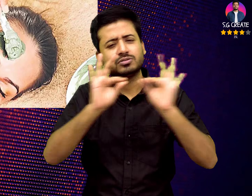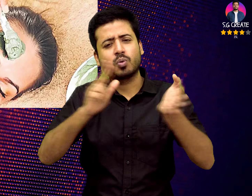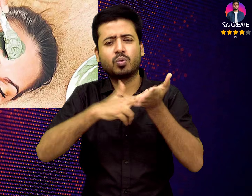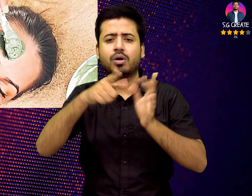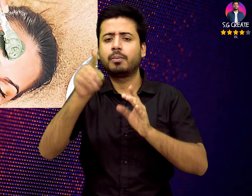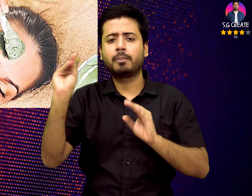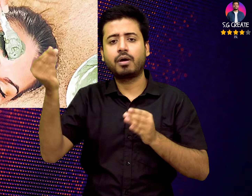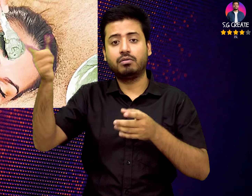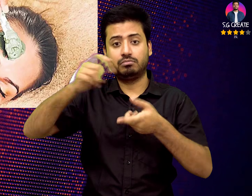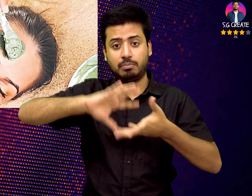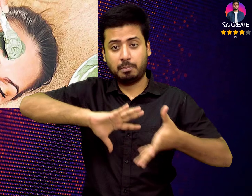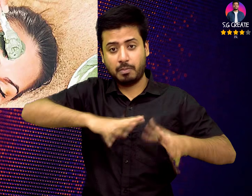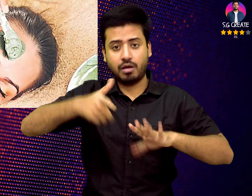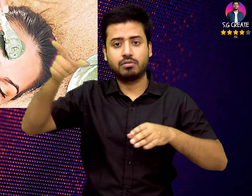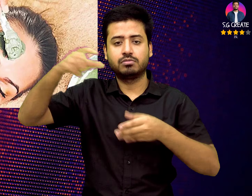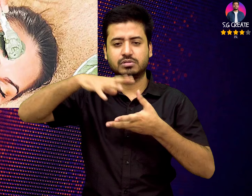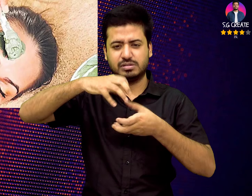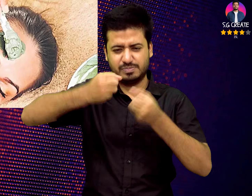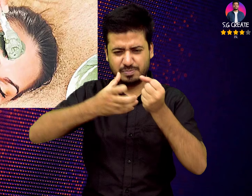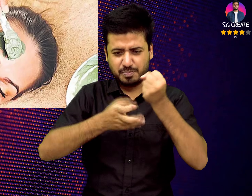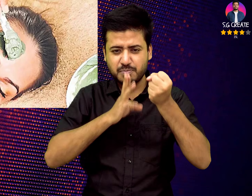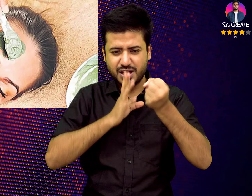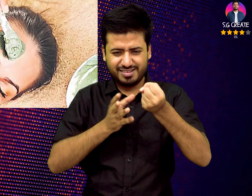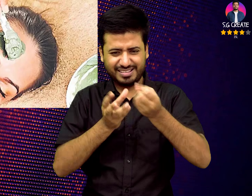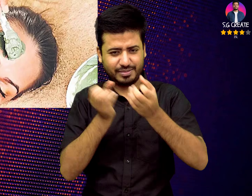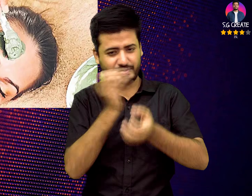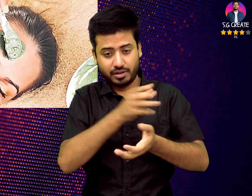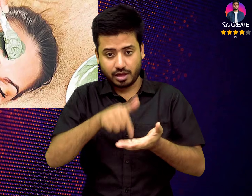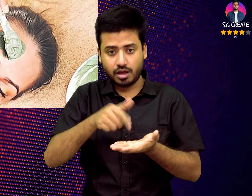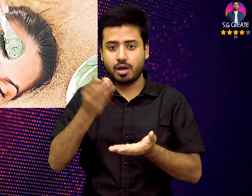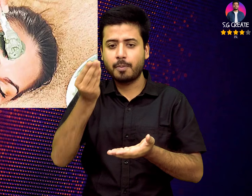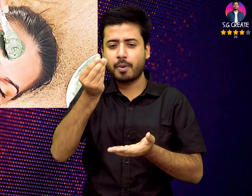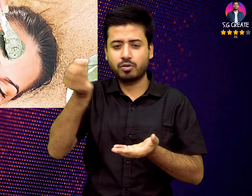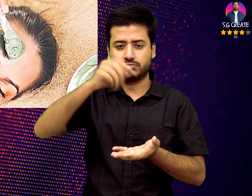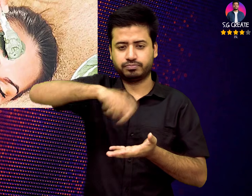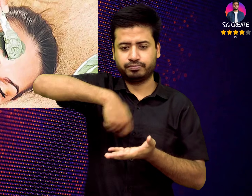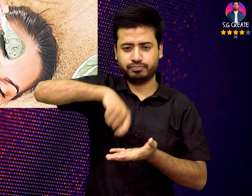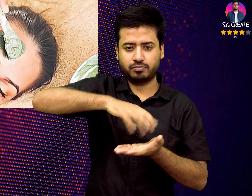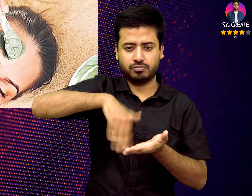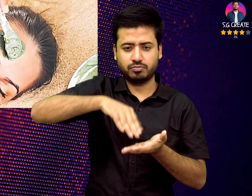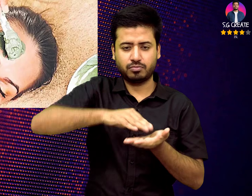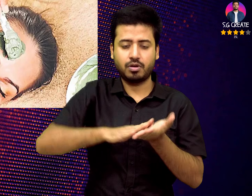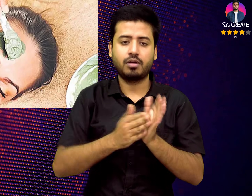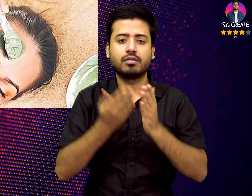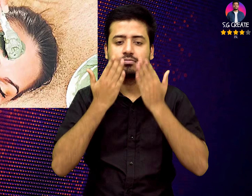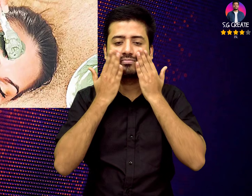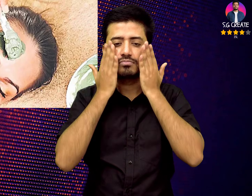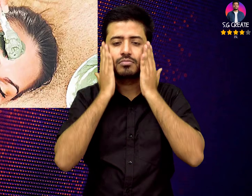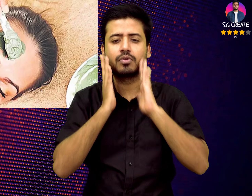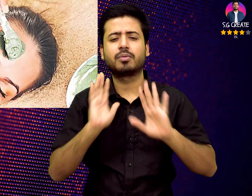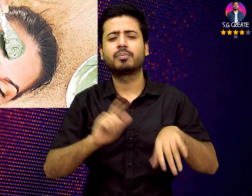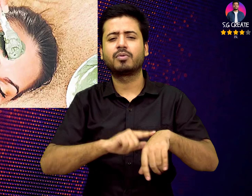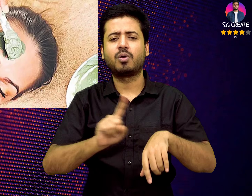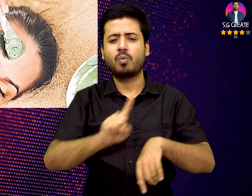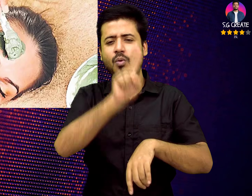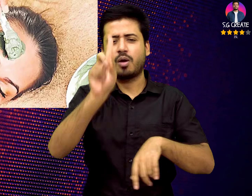quercetin and camphorol, these are potent antioxidants that combat oxidative stress, defend against free radicals, and soothe